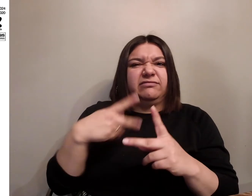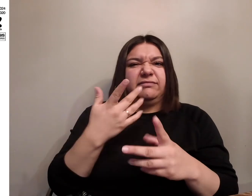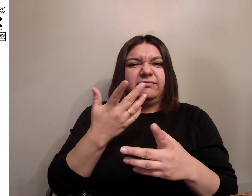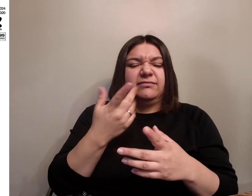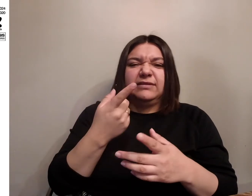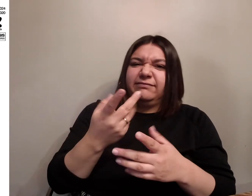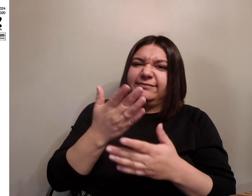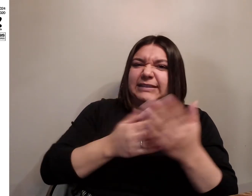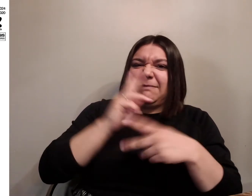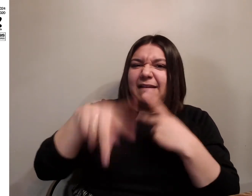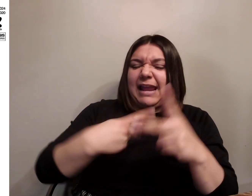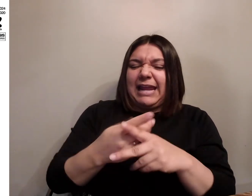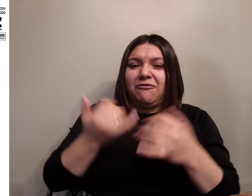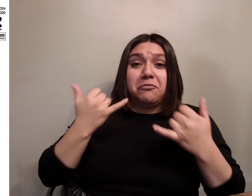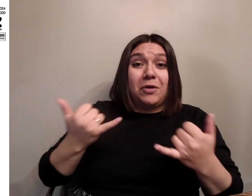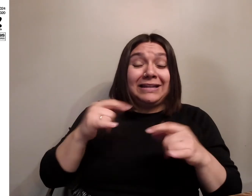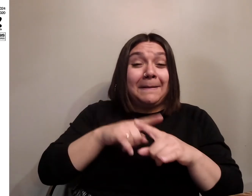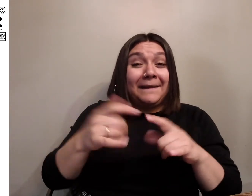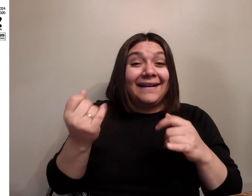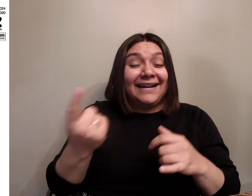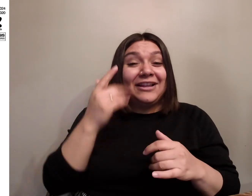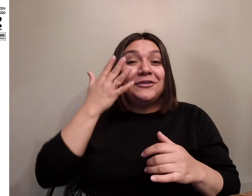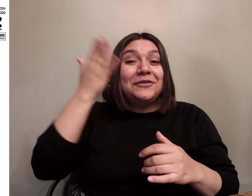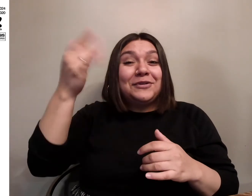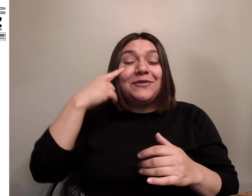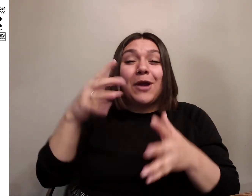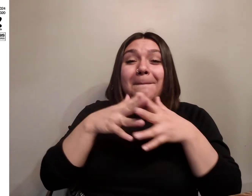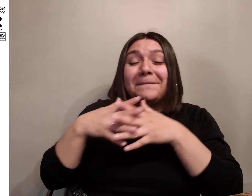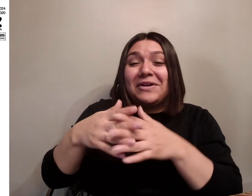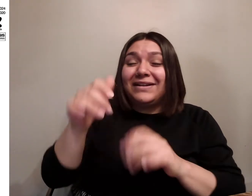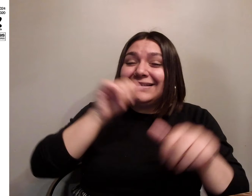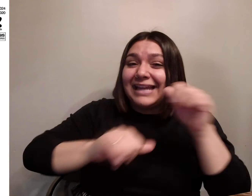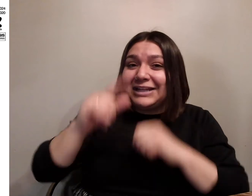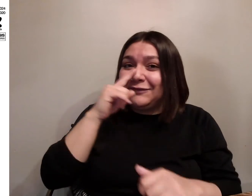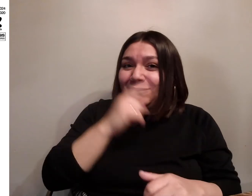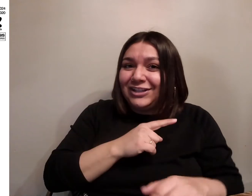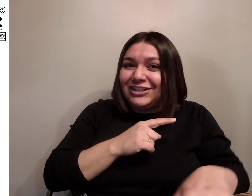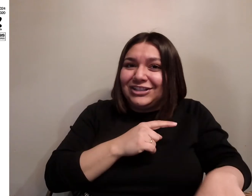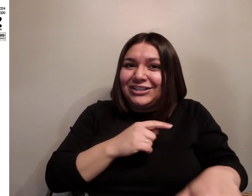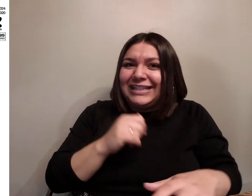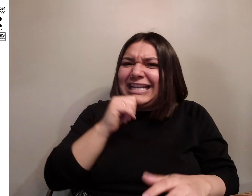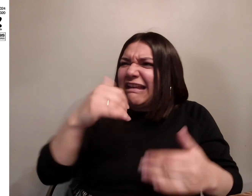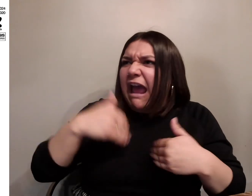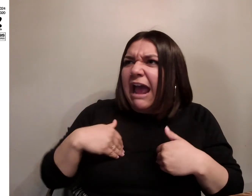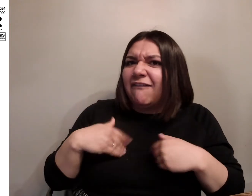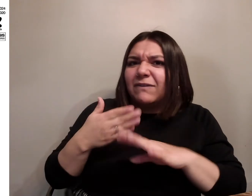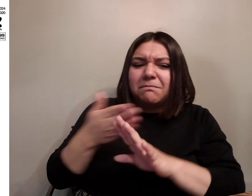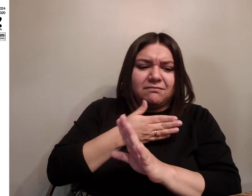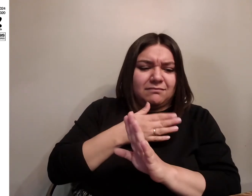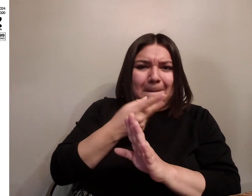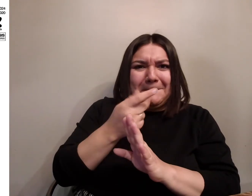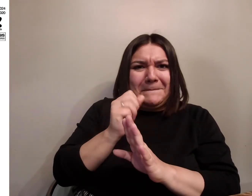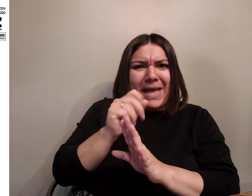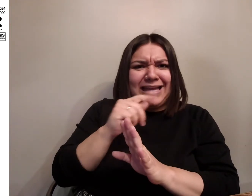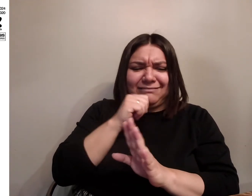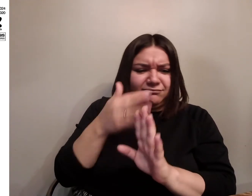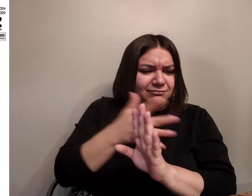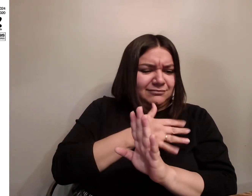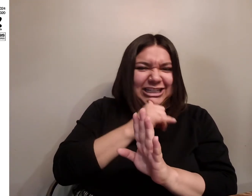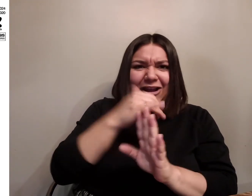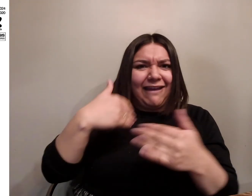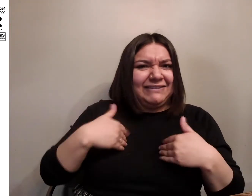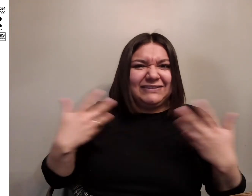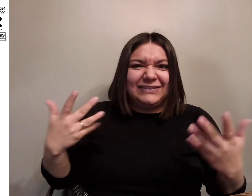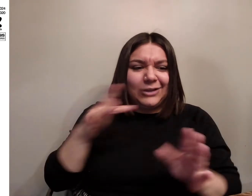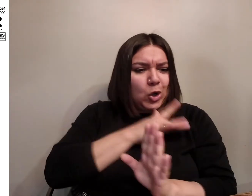perpetual present, in that the future in American science fiction really didn't seem to have